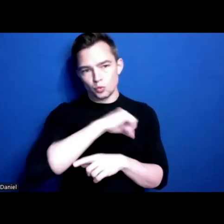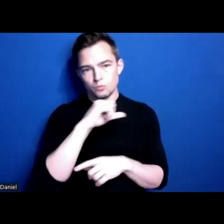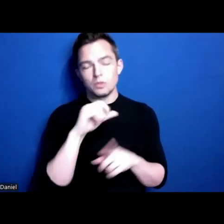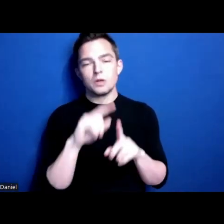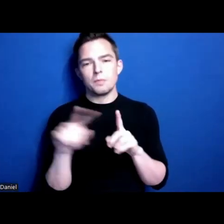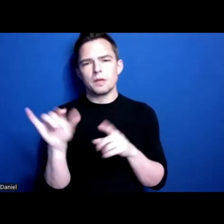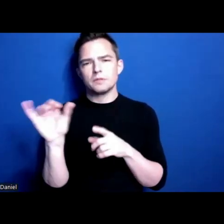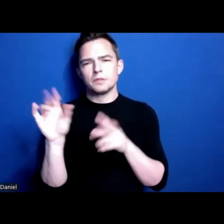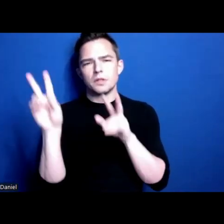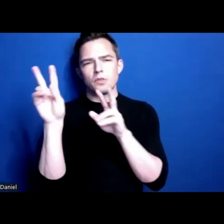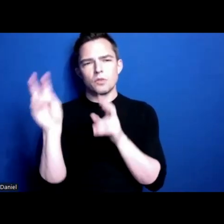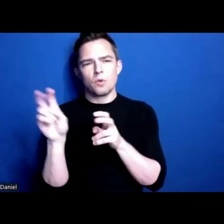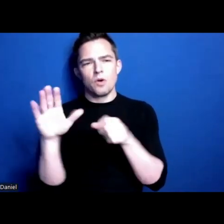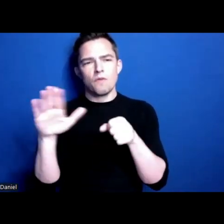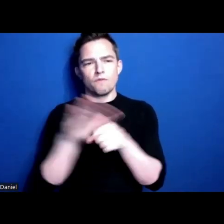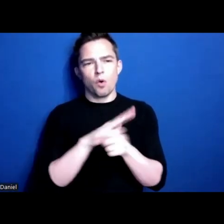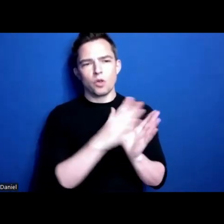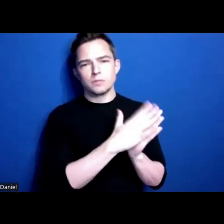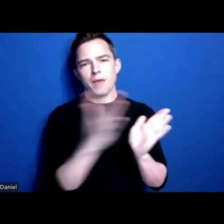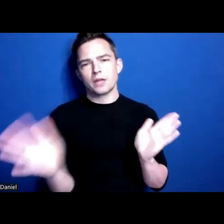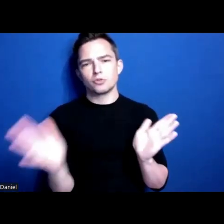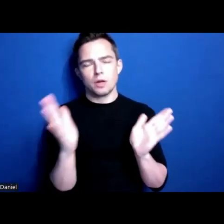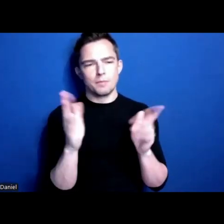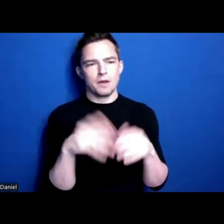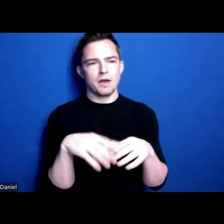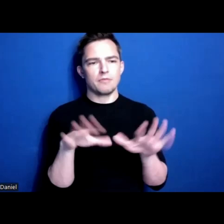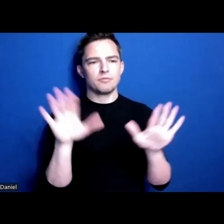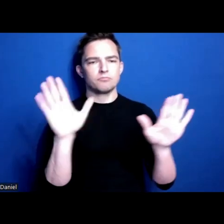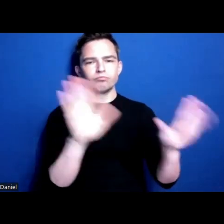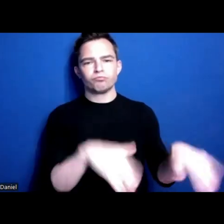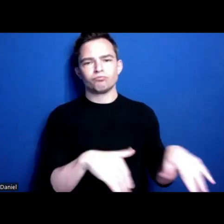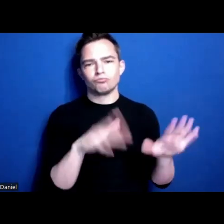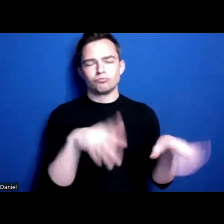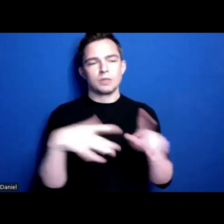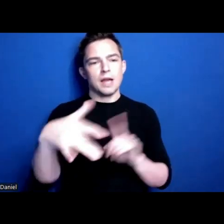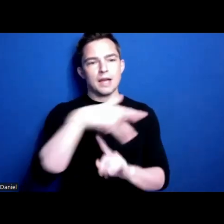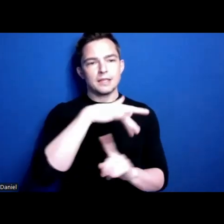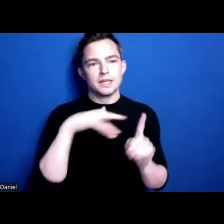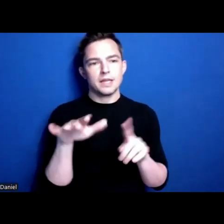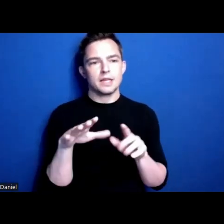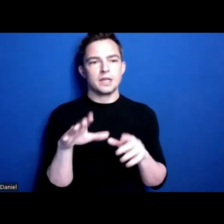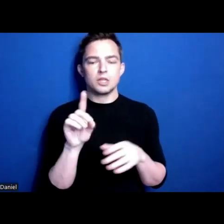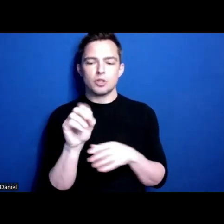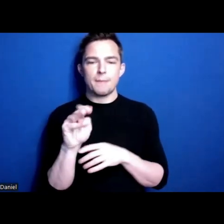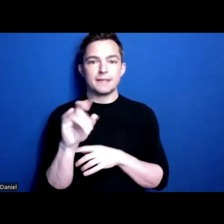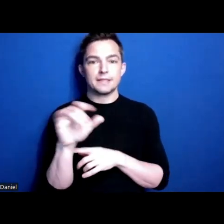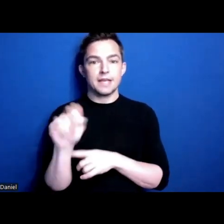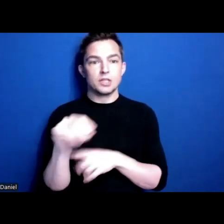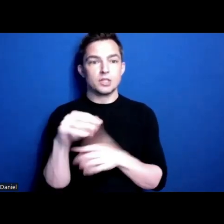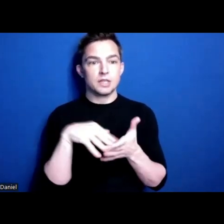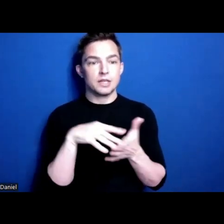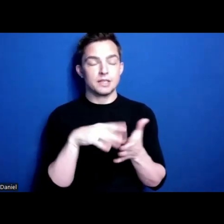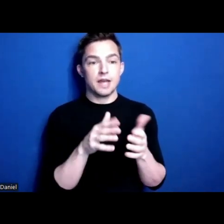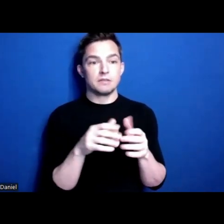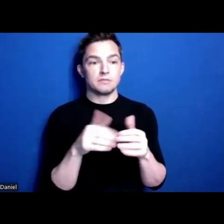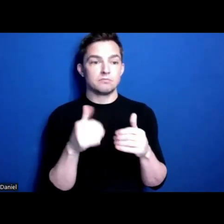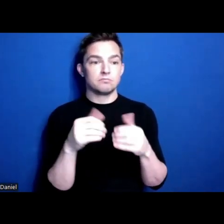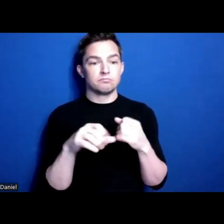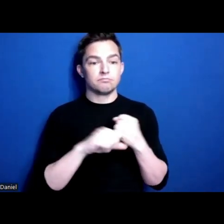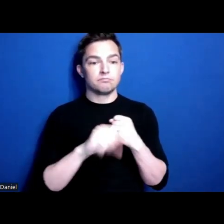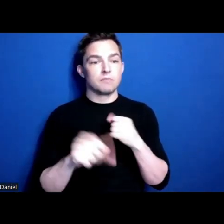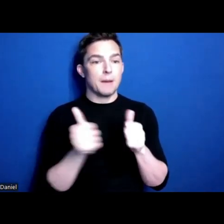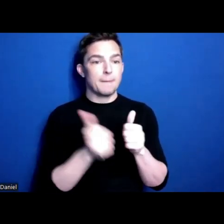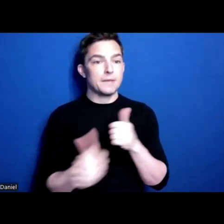the, quote, full spectrum of pacification, isolation, and domestication strategies that extend beyond violent